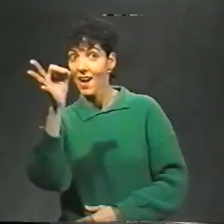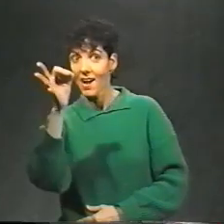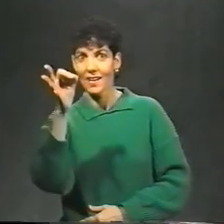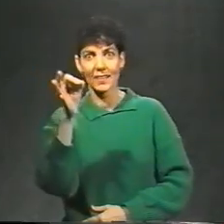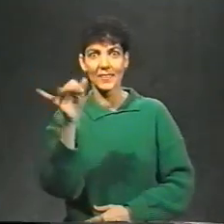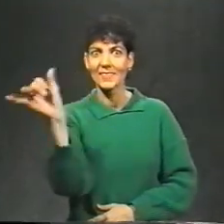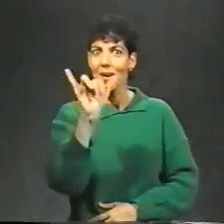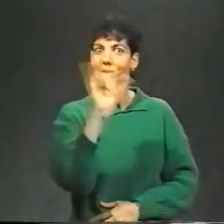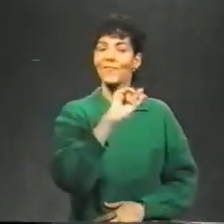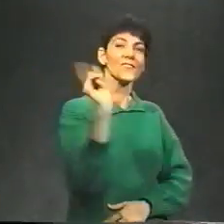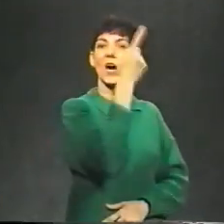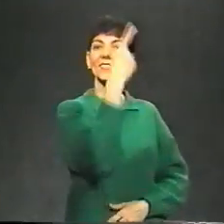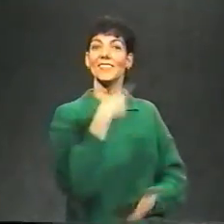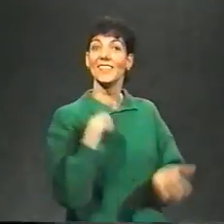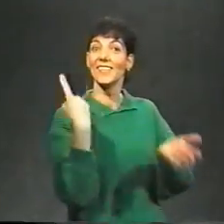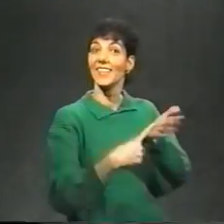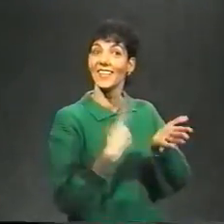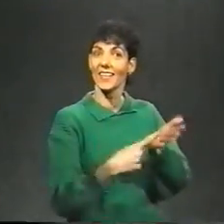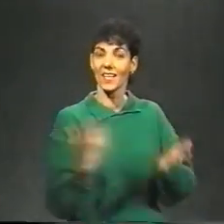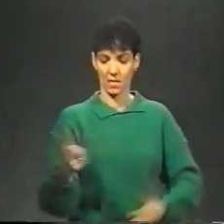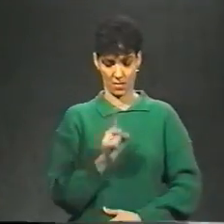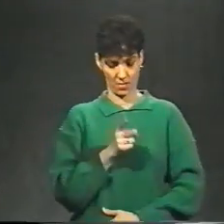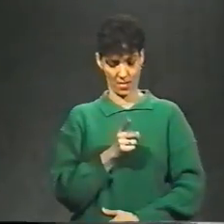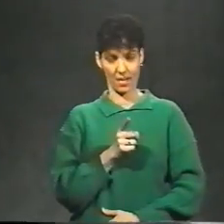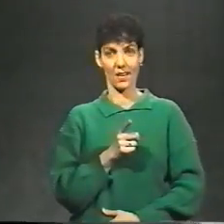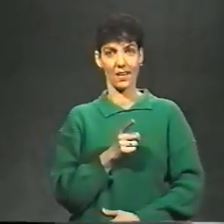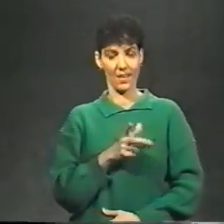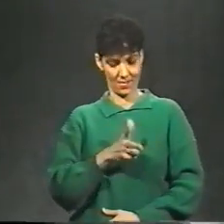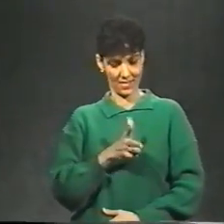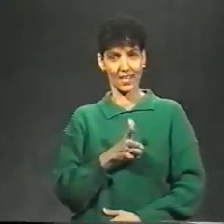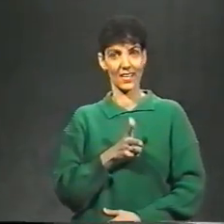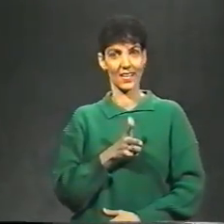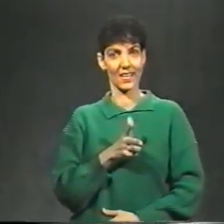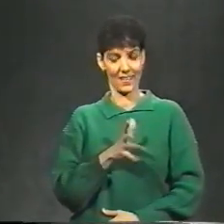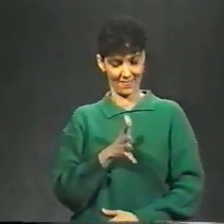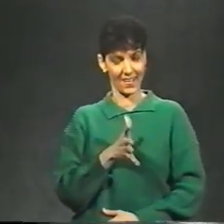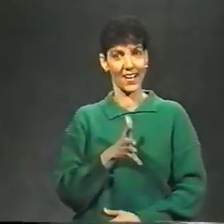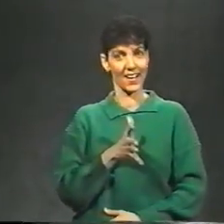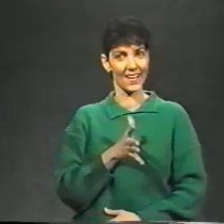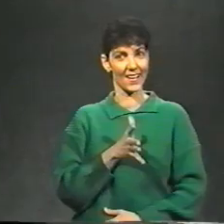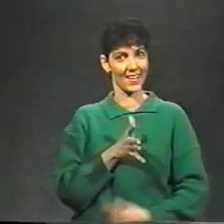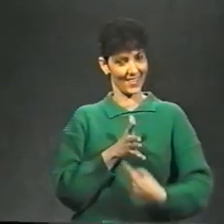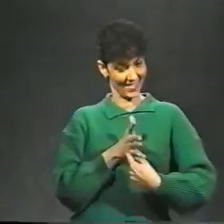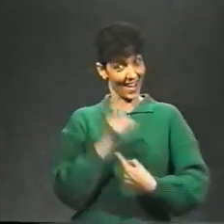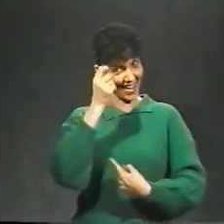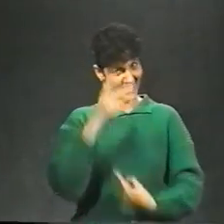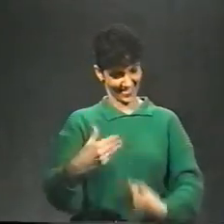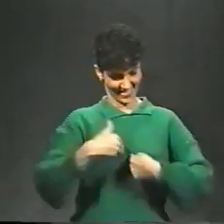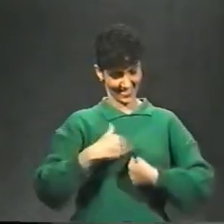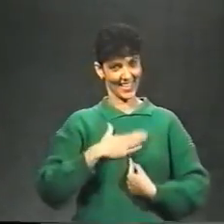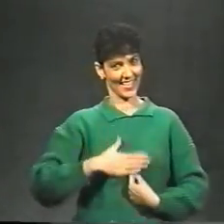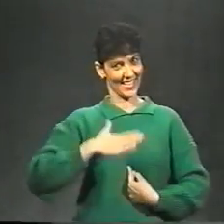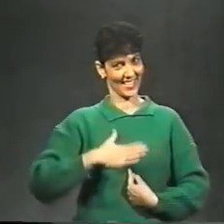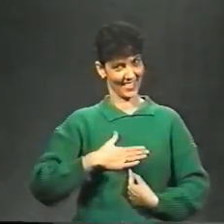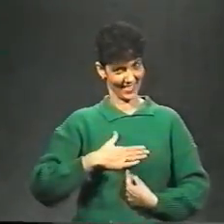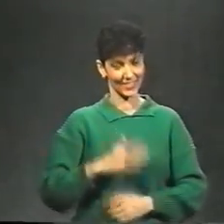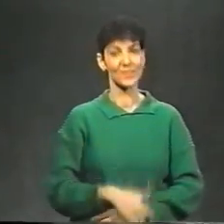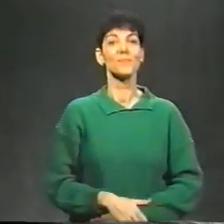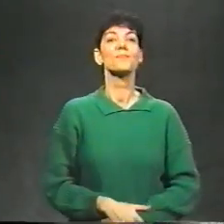If a two-digit number has the same numeral in both slots, the palm will face down. If the number normally